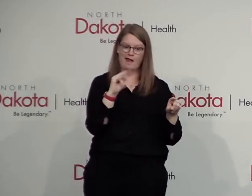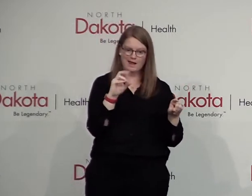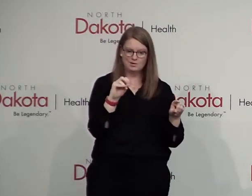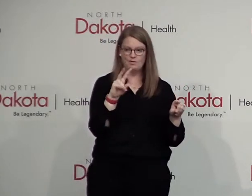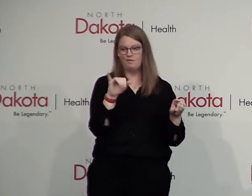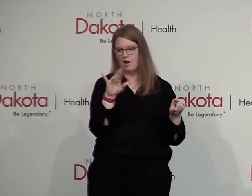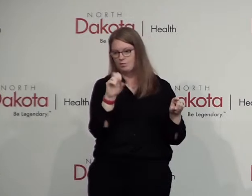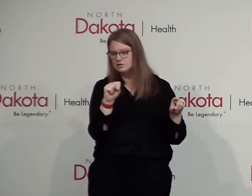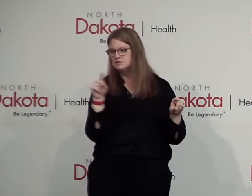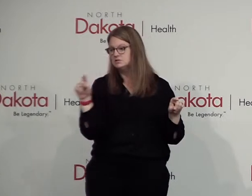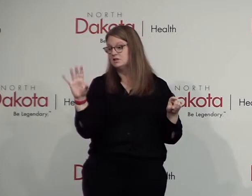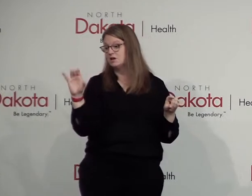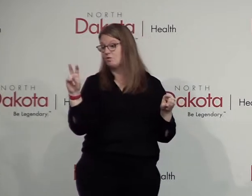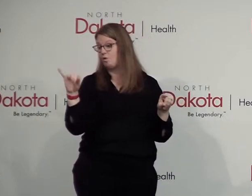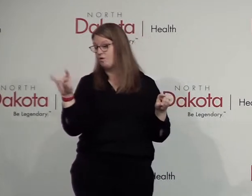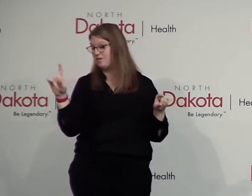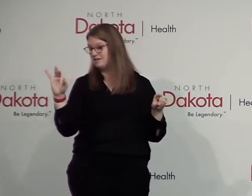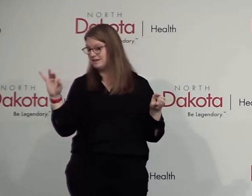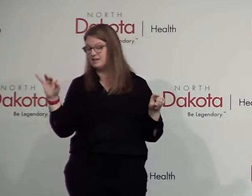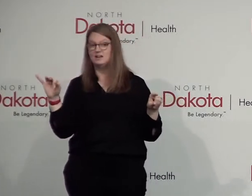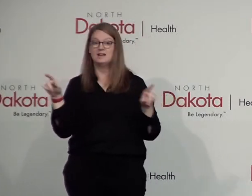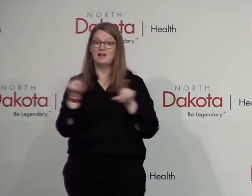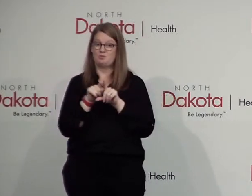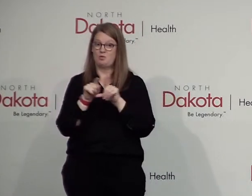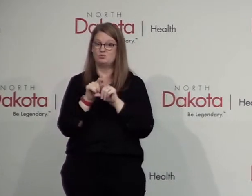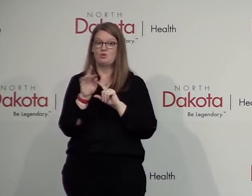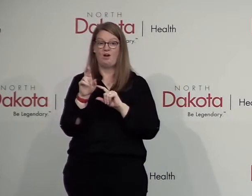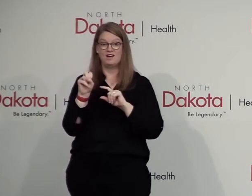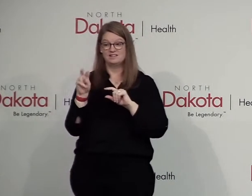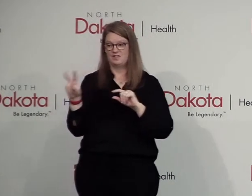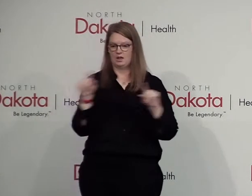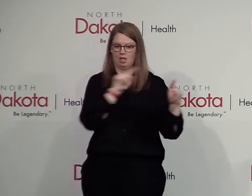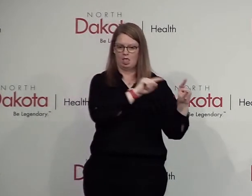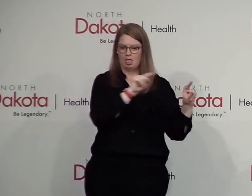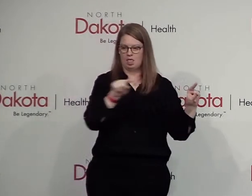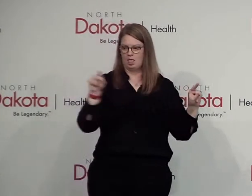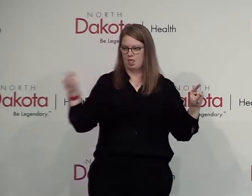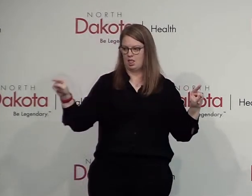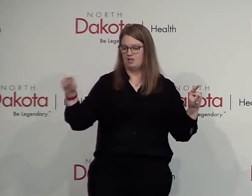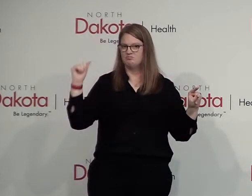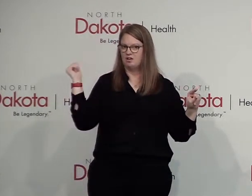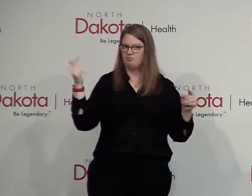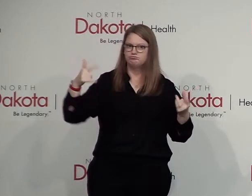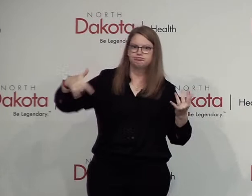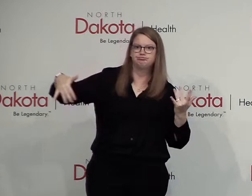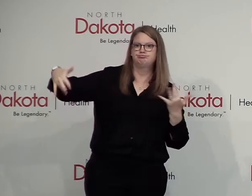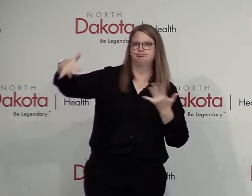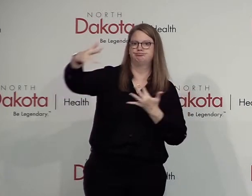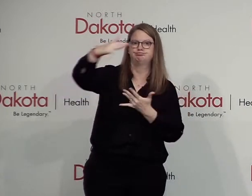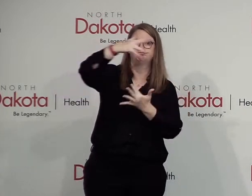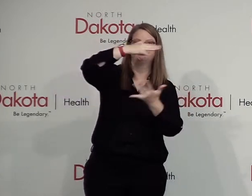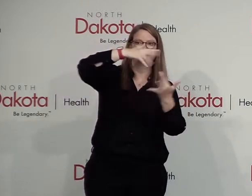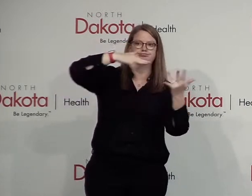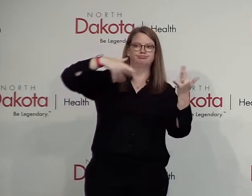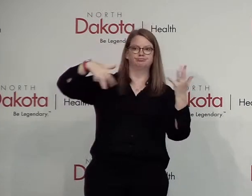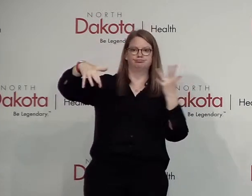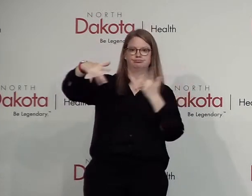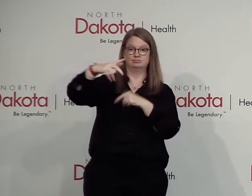and other respiratory illnesses like RSV are all circulating in our communities at the same time.